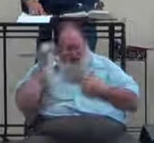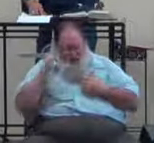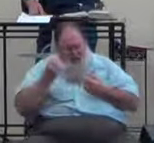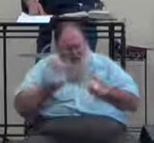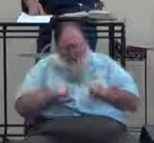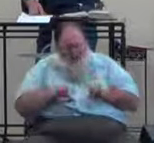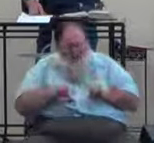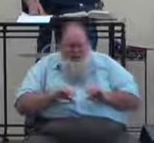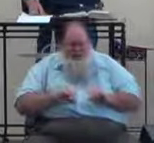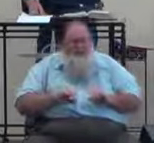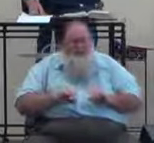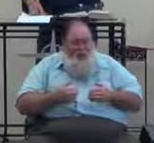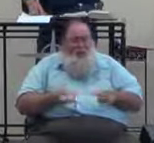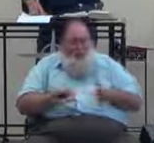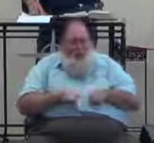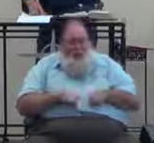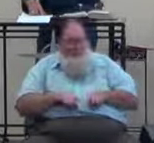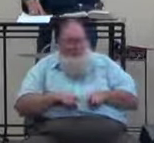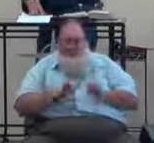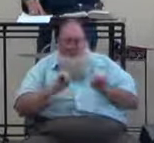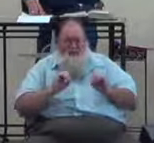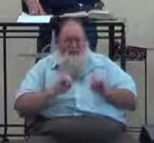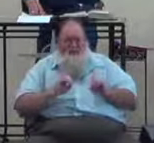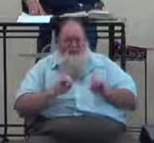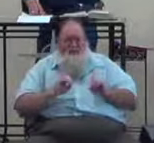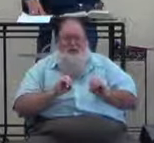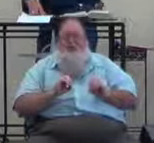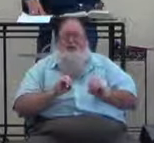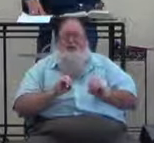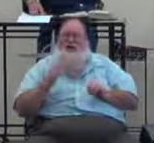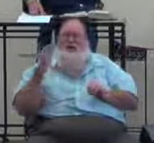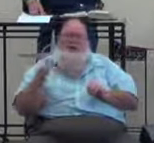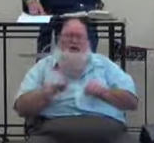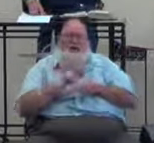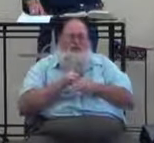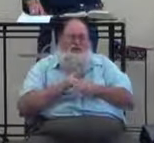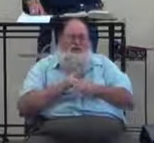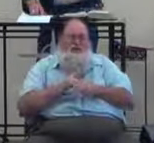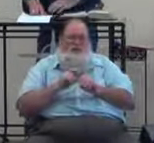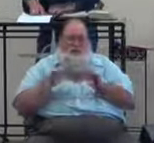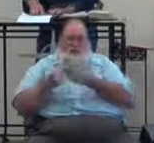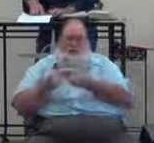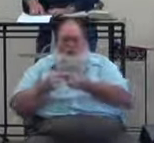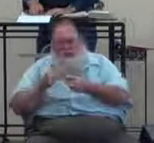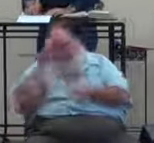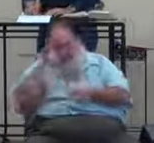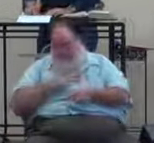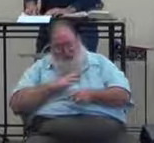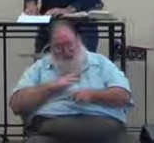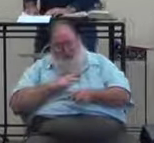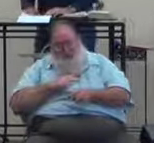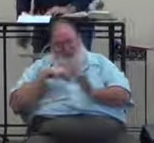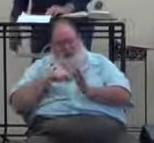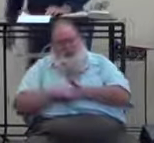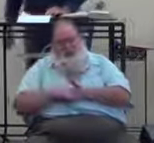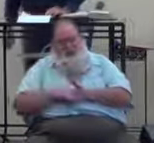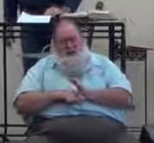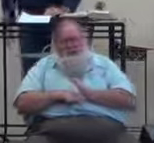And he uses a group of men to stone Stephen to death to get it into